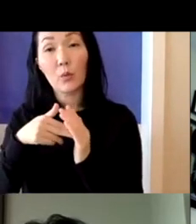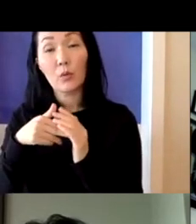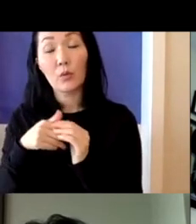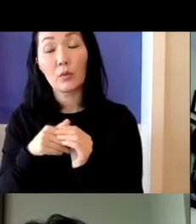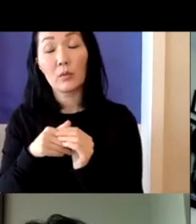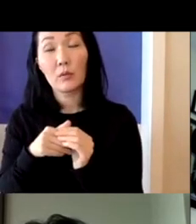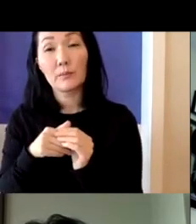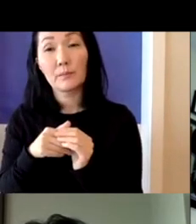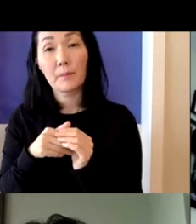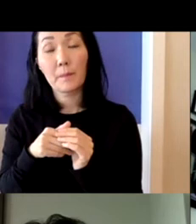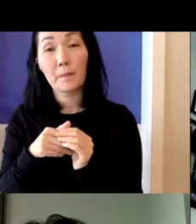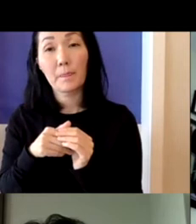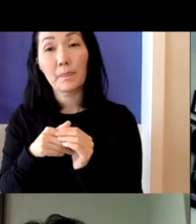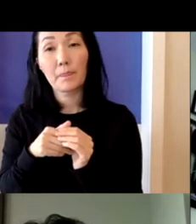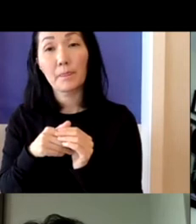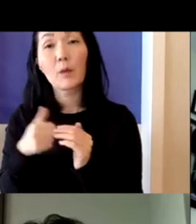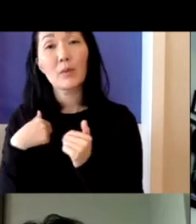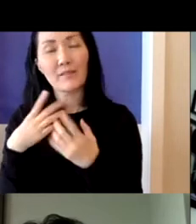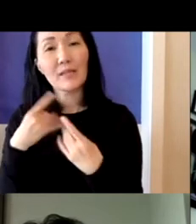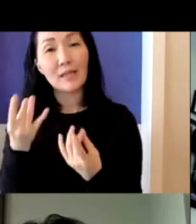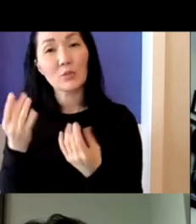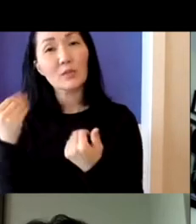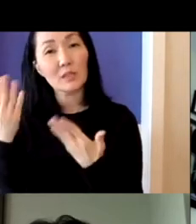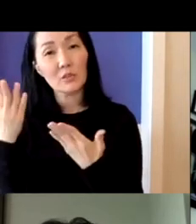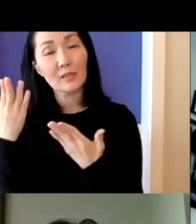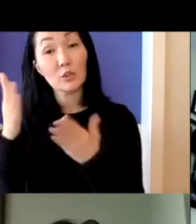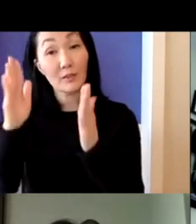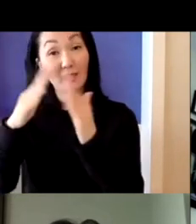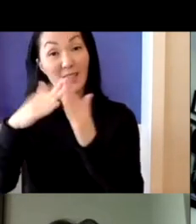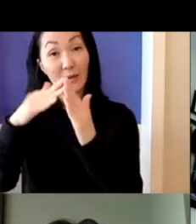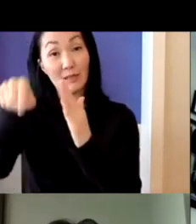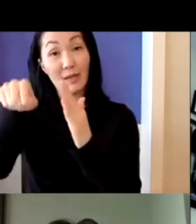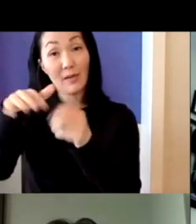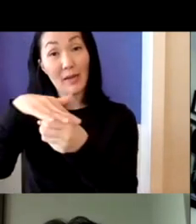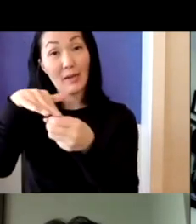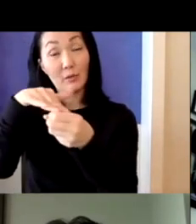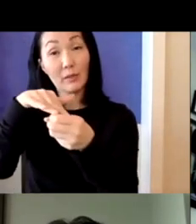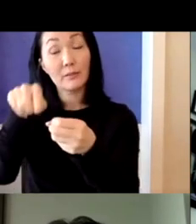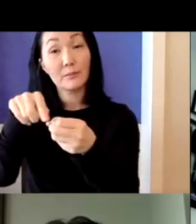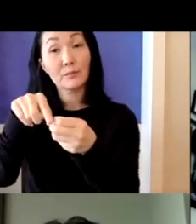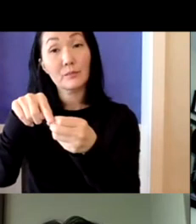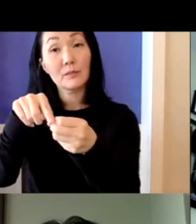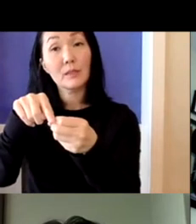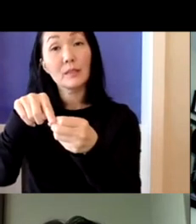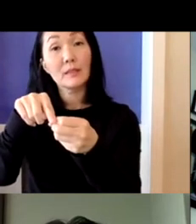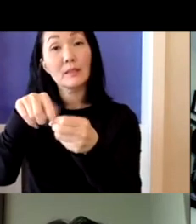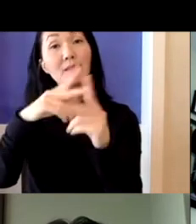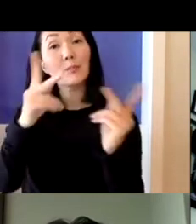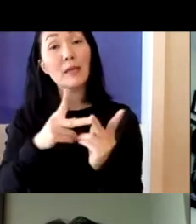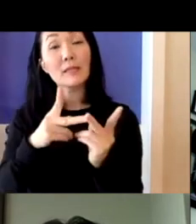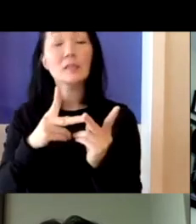an interesting situation in Vancouver where the downtown is both a place of social need as well